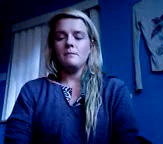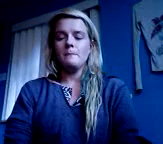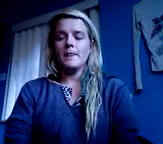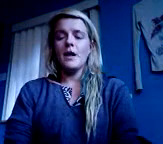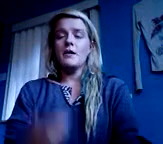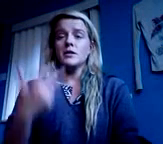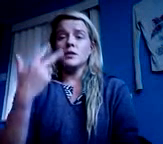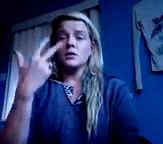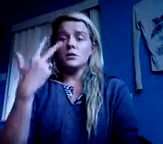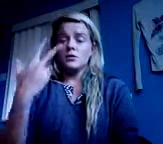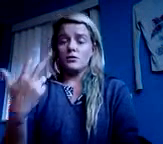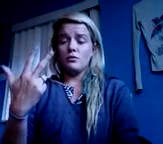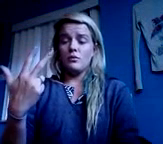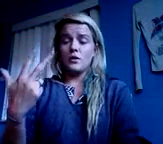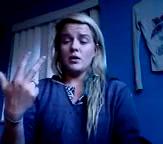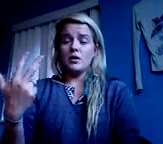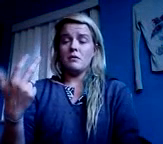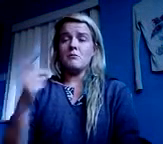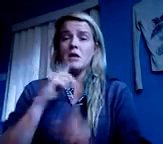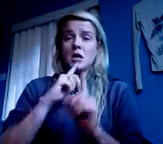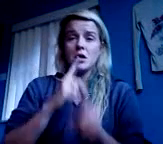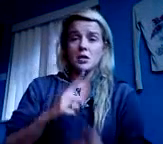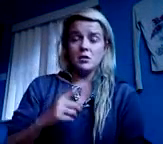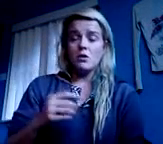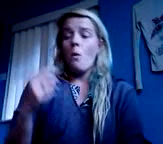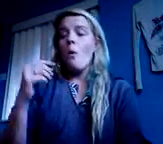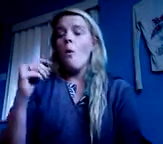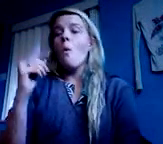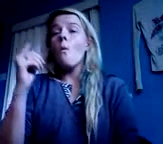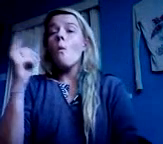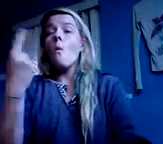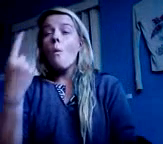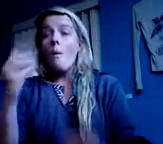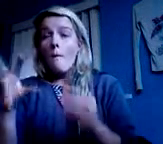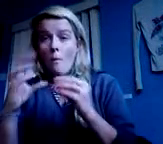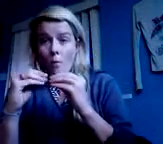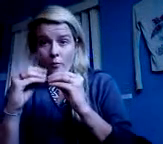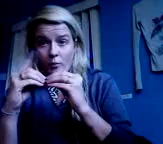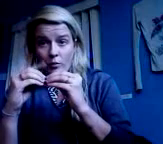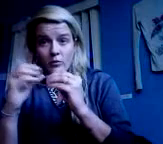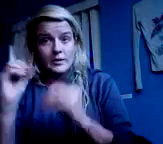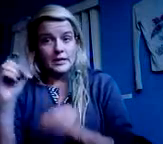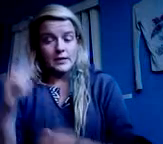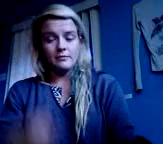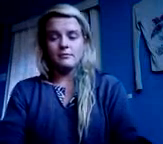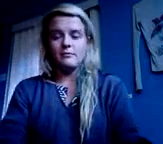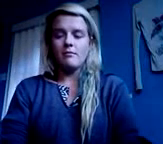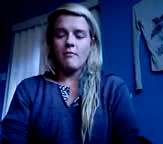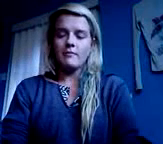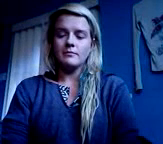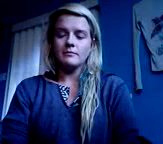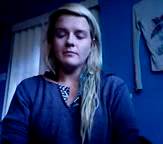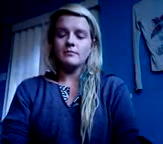0 oxygens over here, and we have 19 oxygens over here. And this is an O2 molecule,